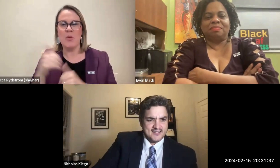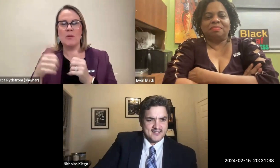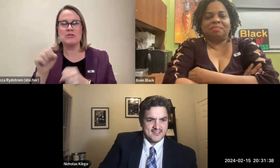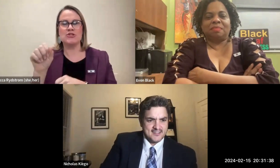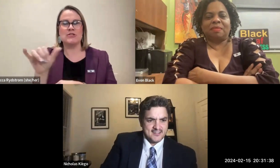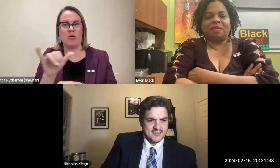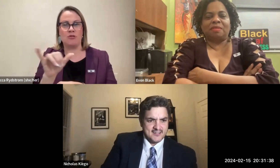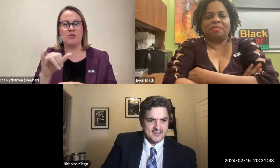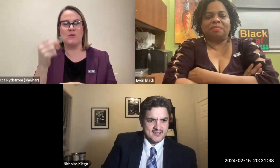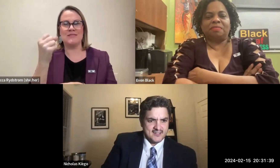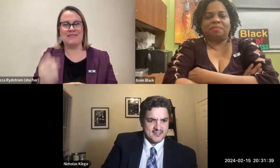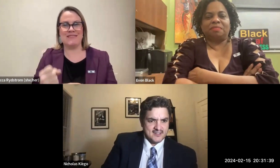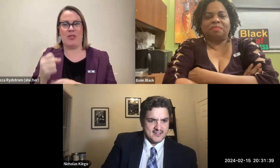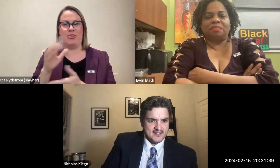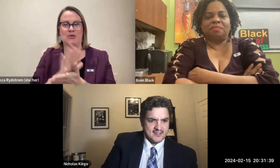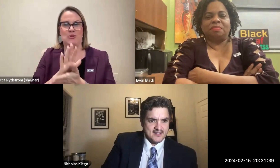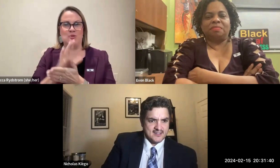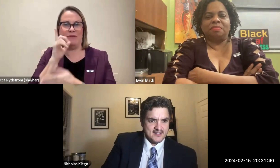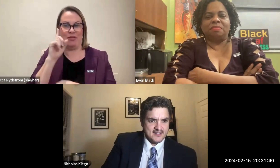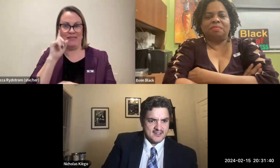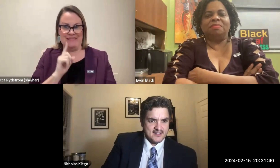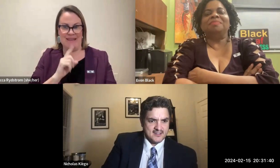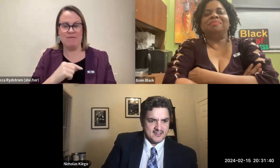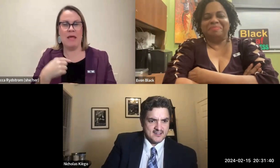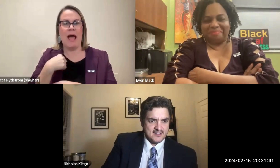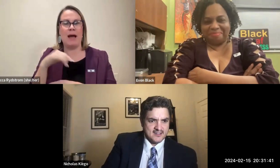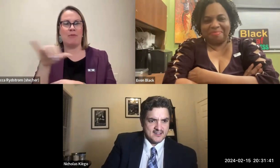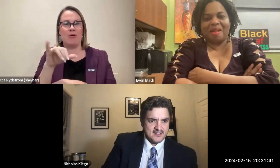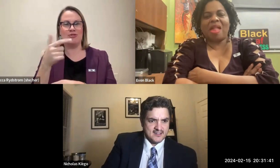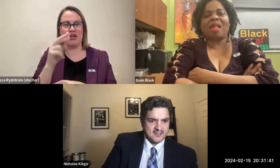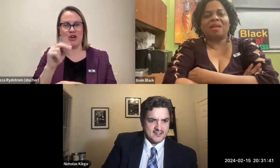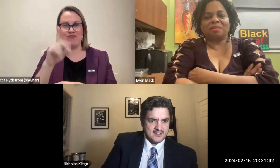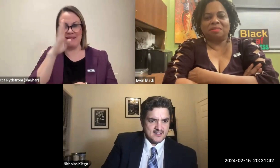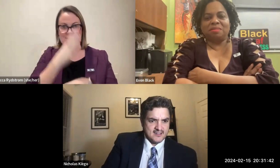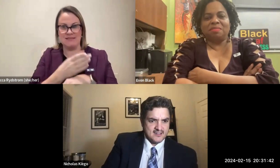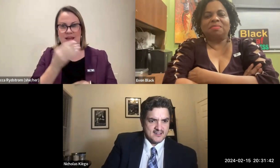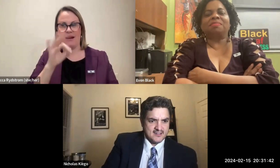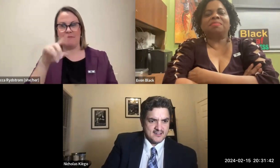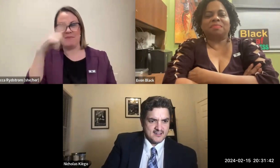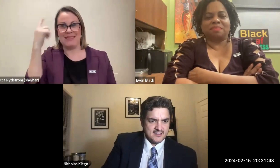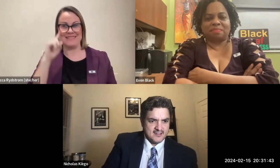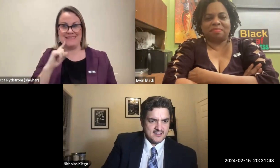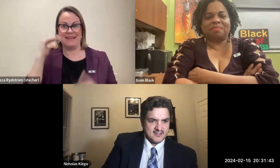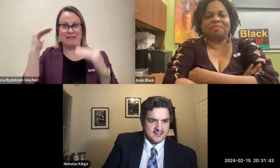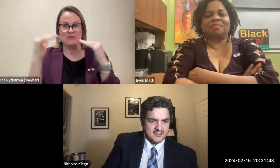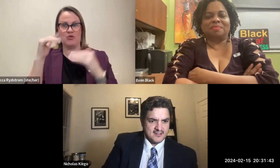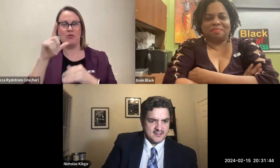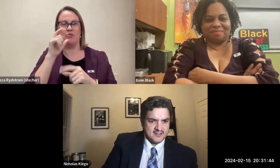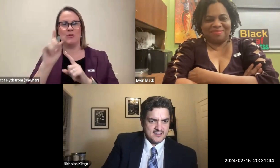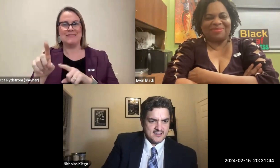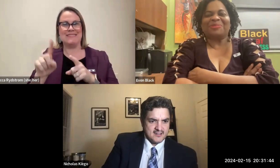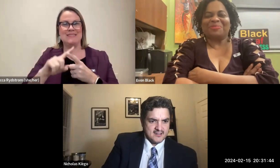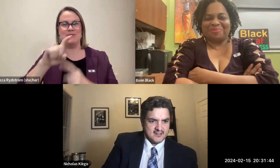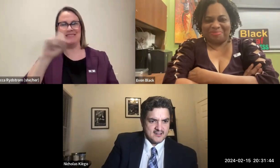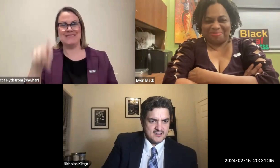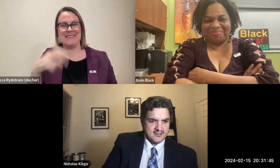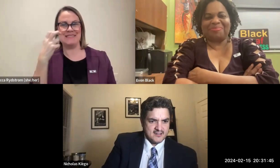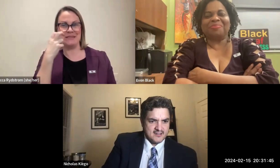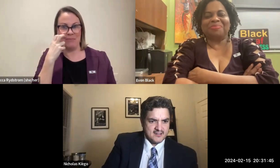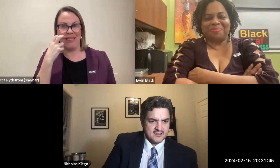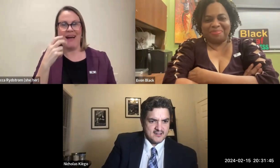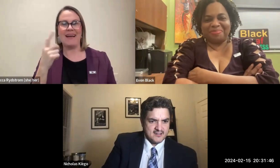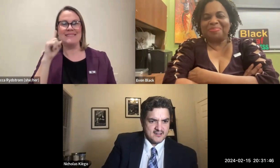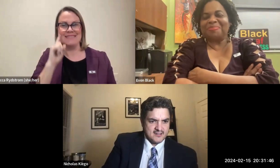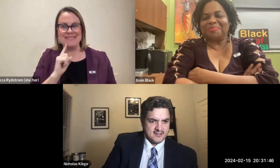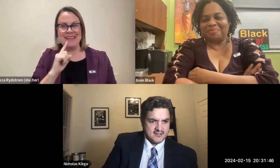Arkansas School for the Deaf, class of 2004. That's also a Southern School for the Deaf. I'm also the grandson